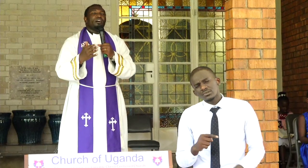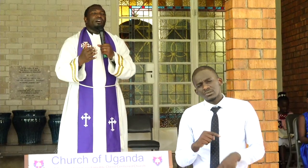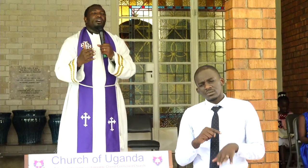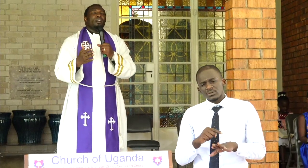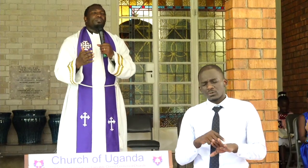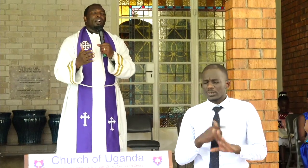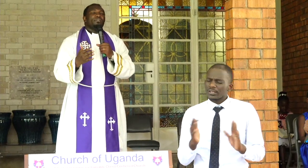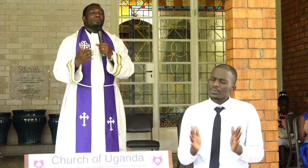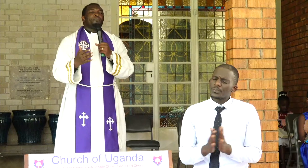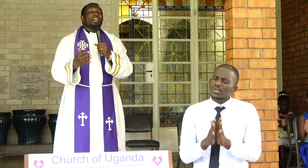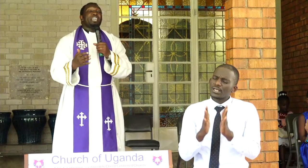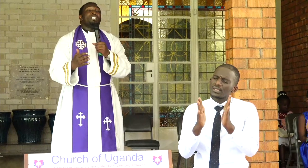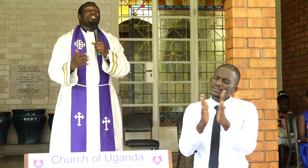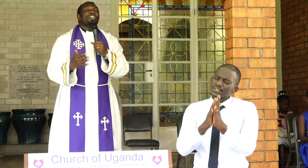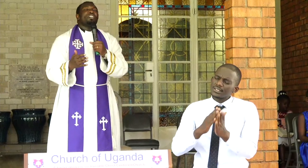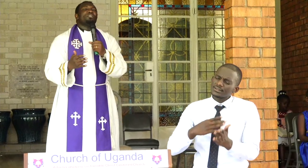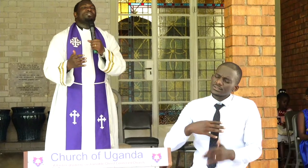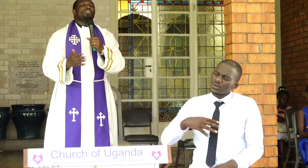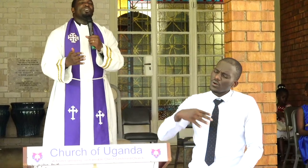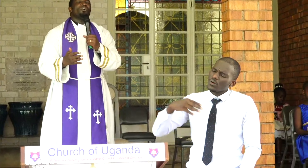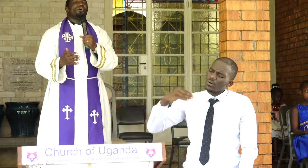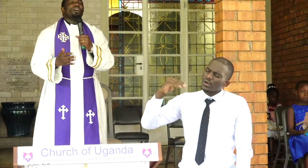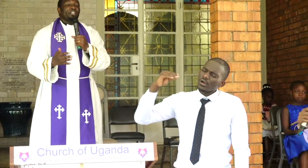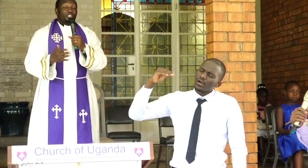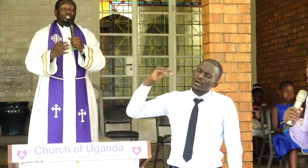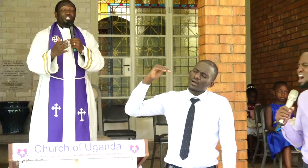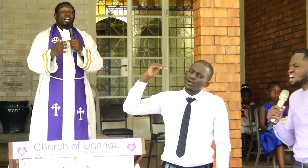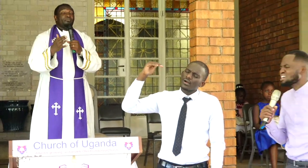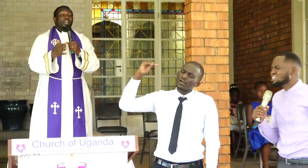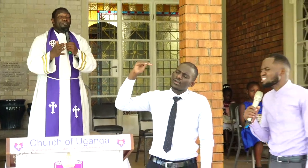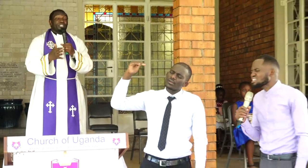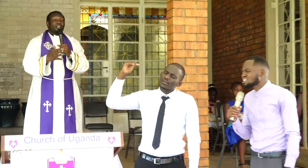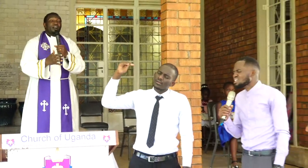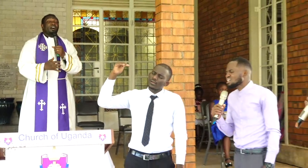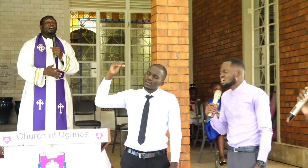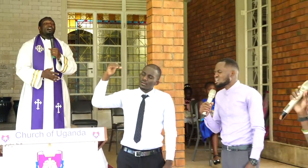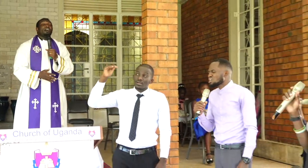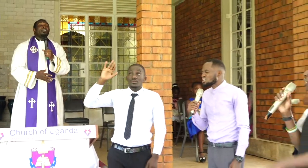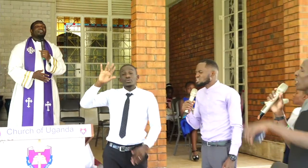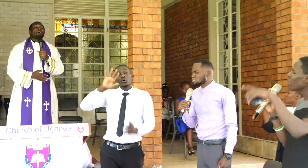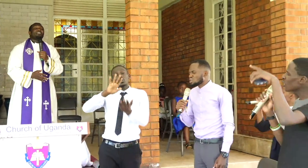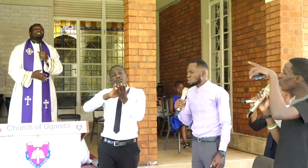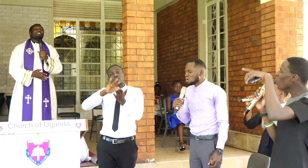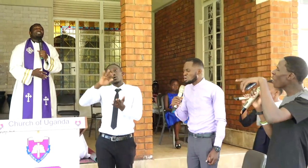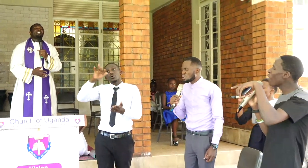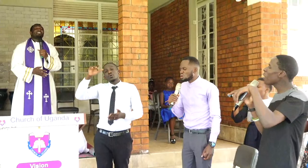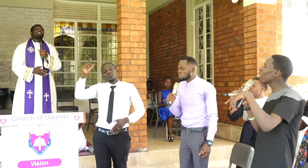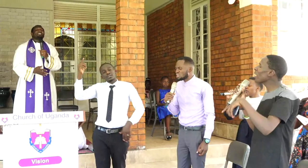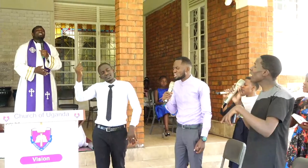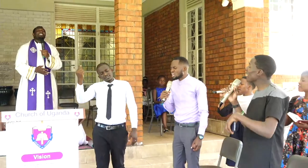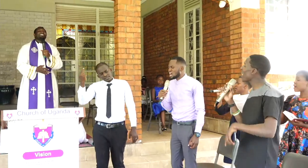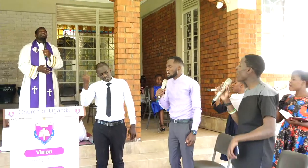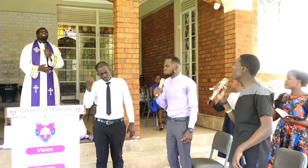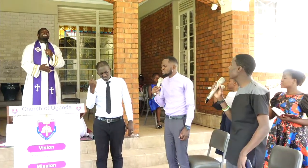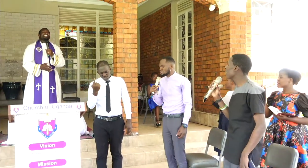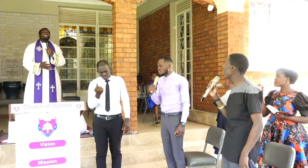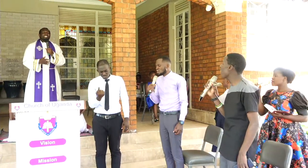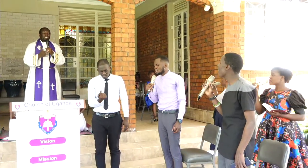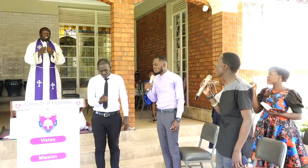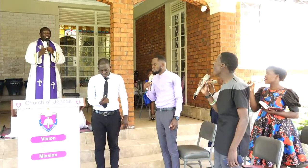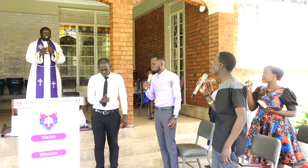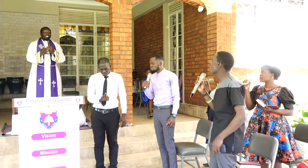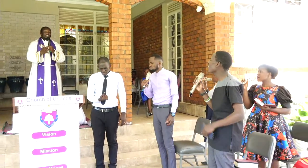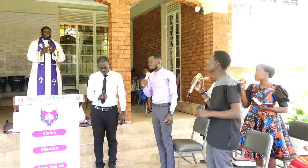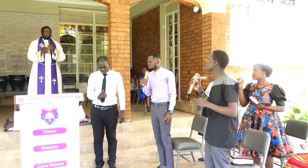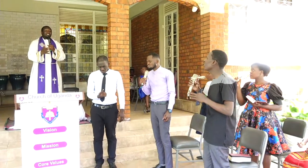Uganda, when the praises go high, in America, your glory comes